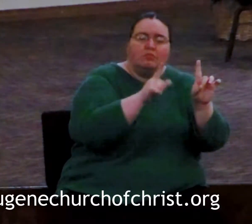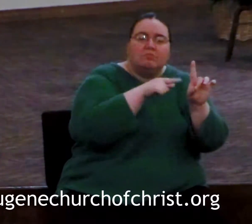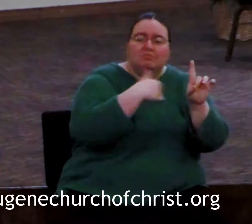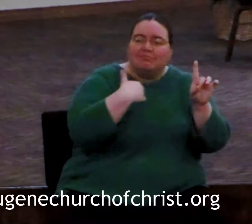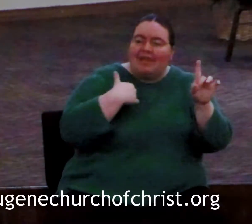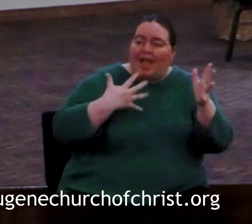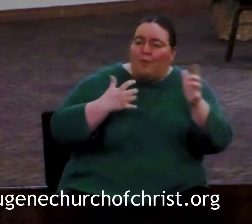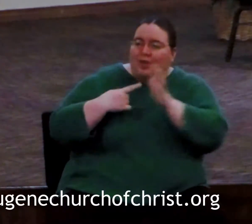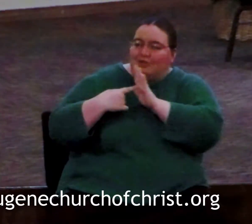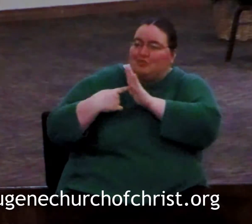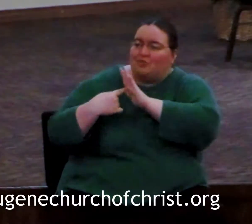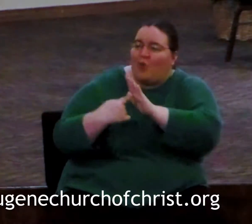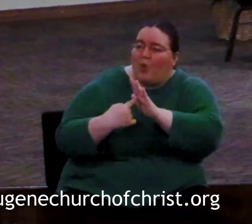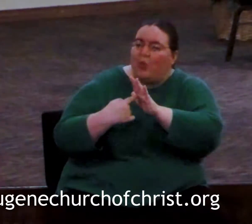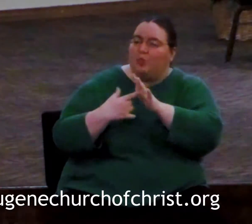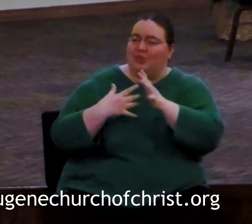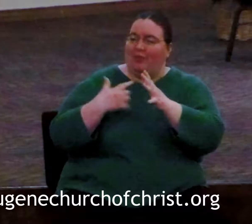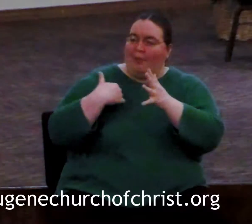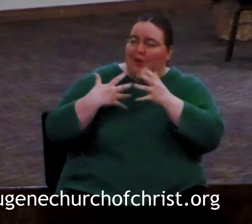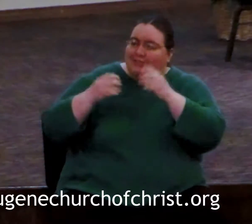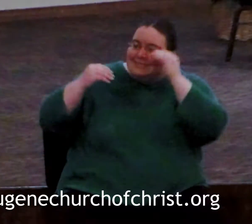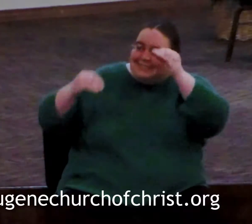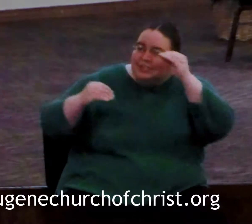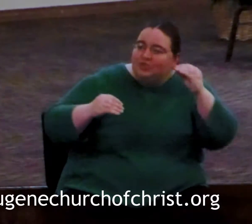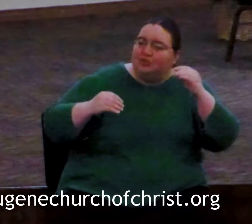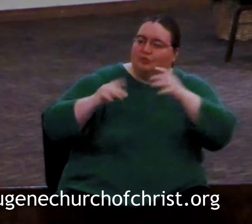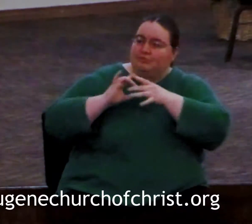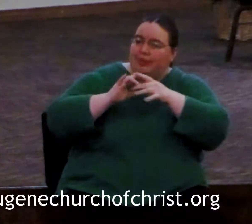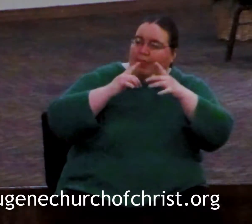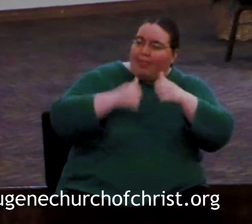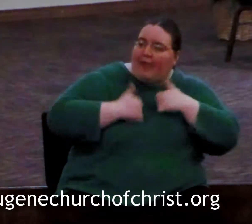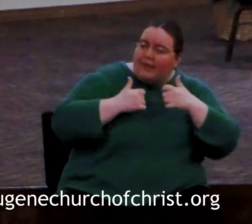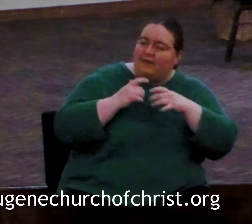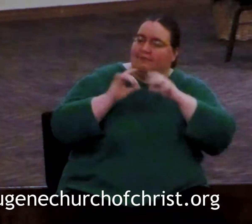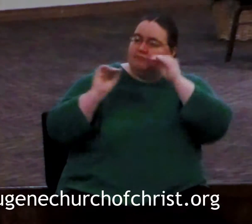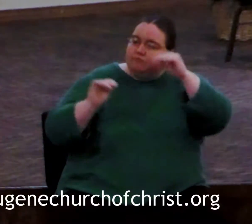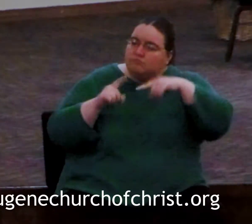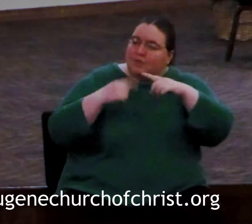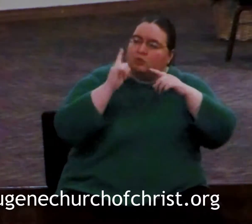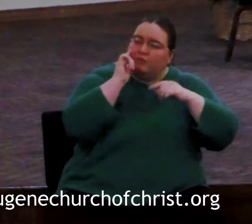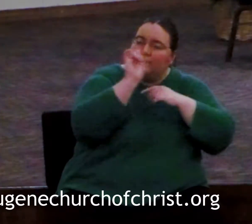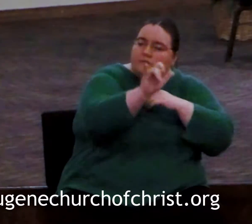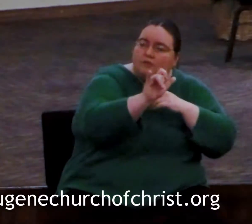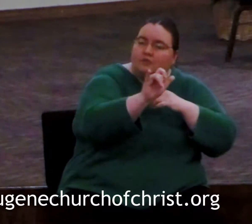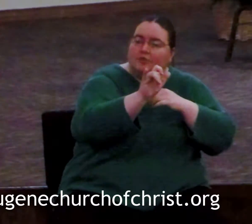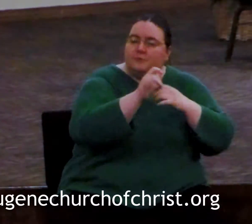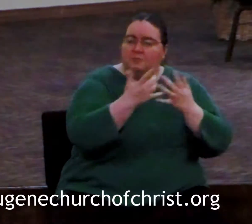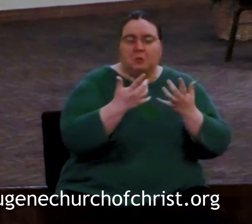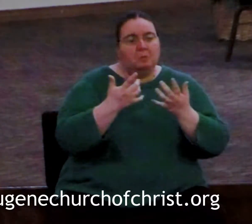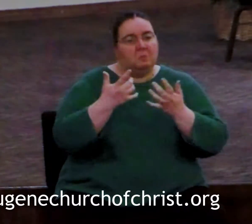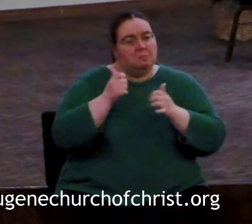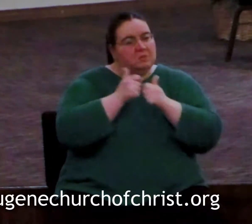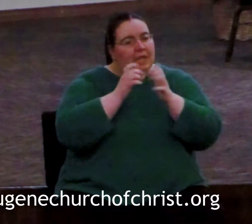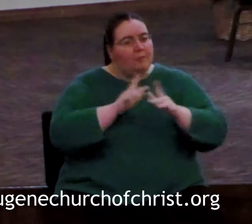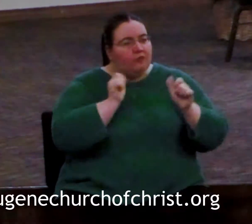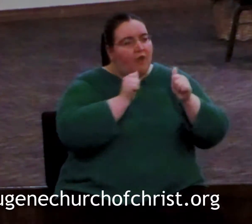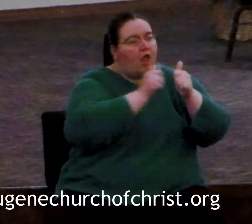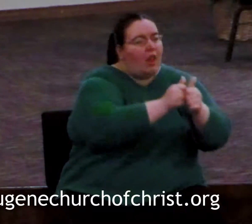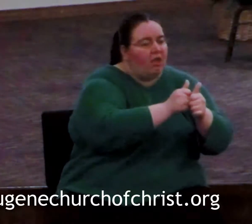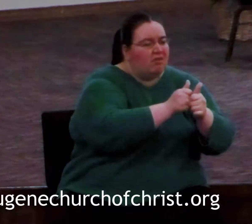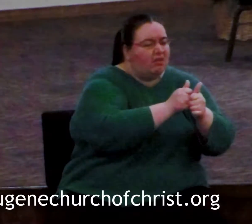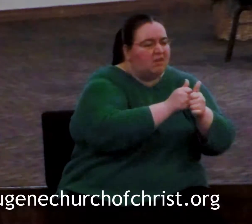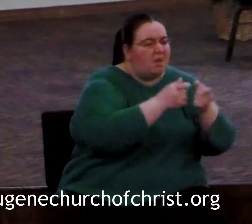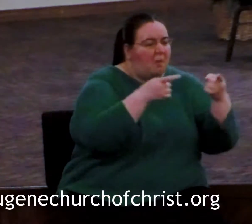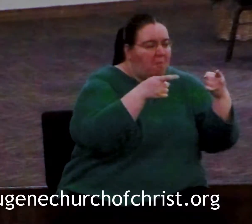something I want to show you about eternity. And Jesus says, follow me, and they do. And then they find him asleep. And